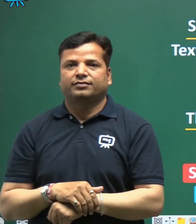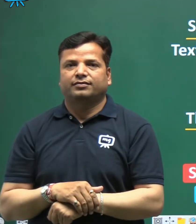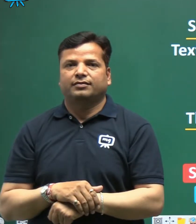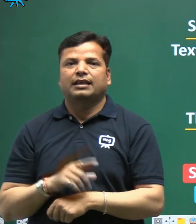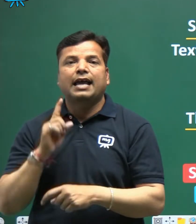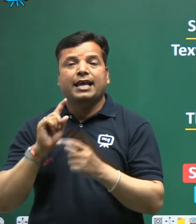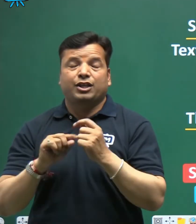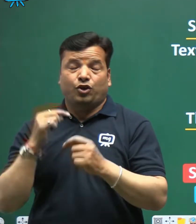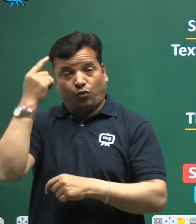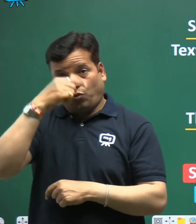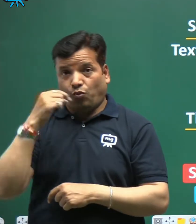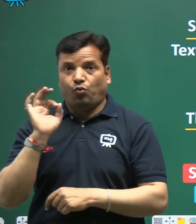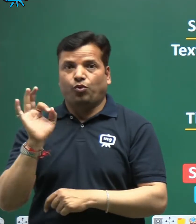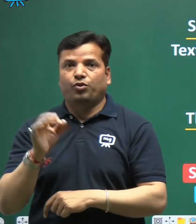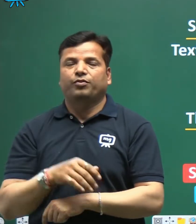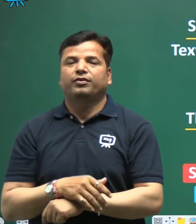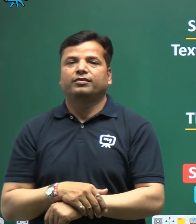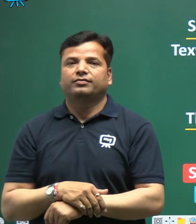is a beautiful